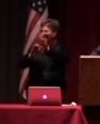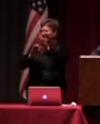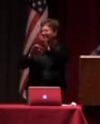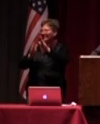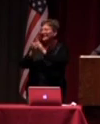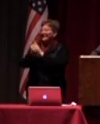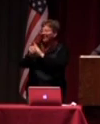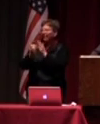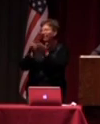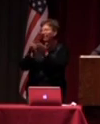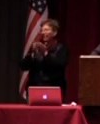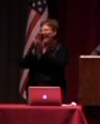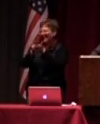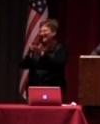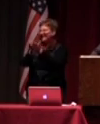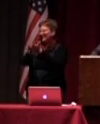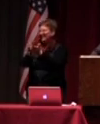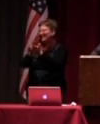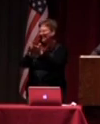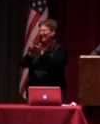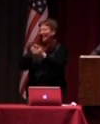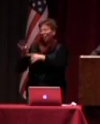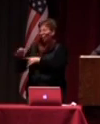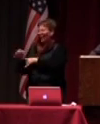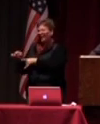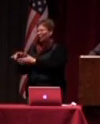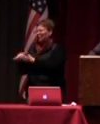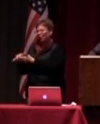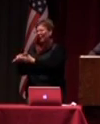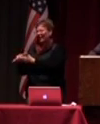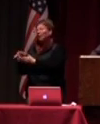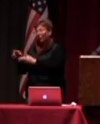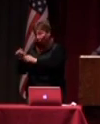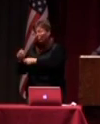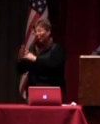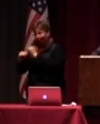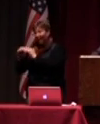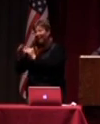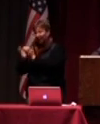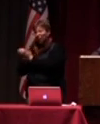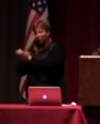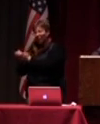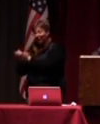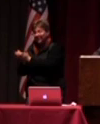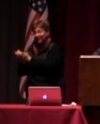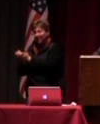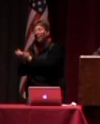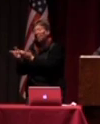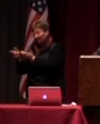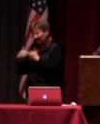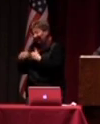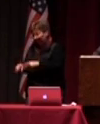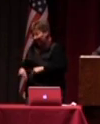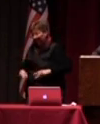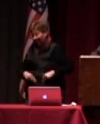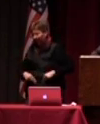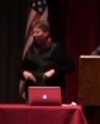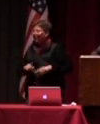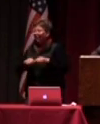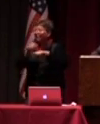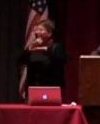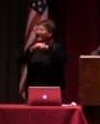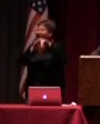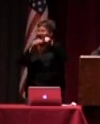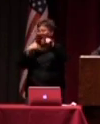sea. At sea, France was fatally weak. It could build ships, it could put men in sailors' uniforms, but a powerful navy